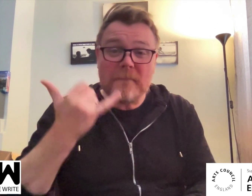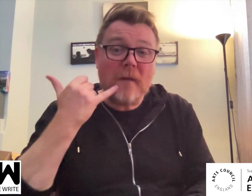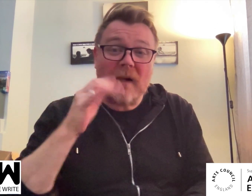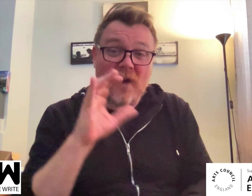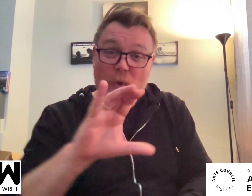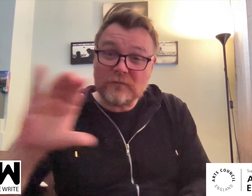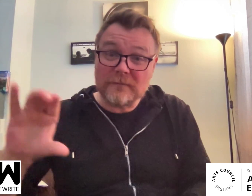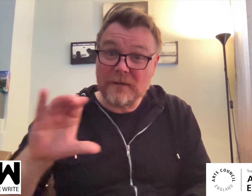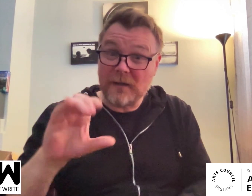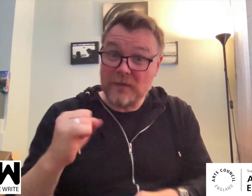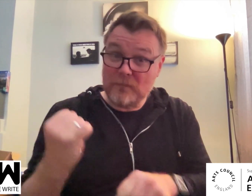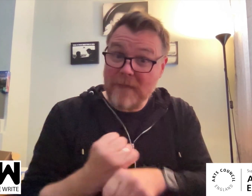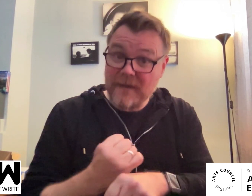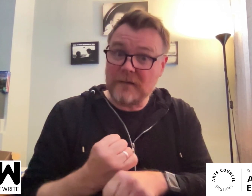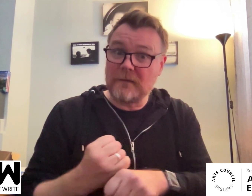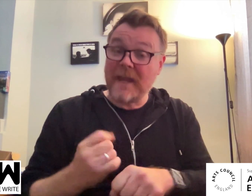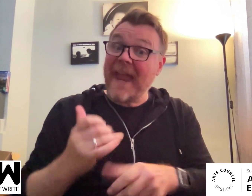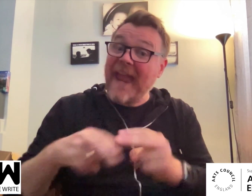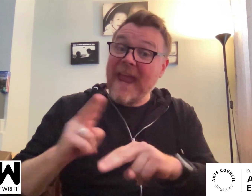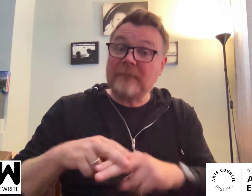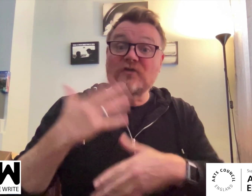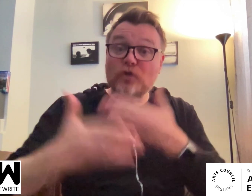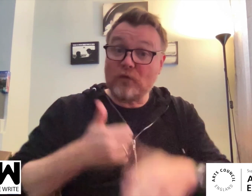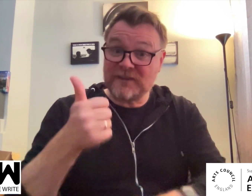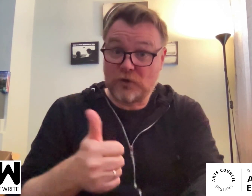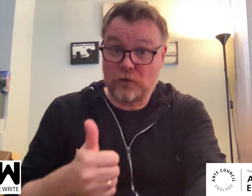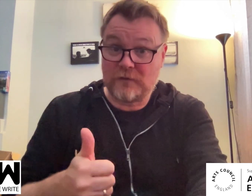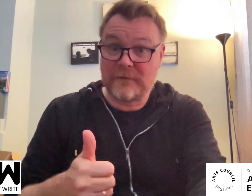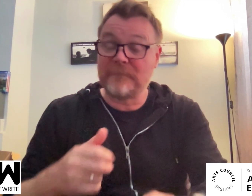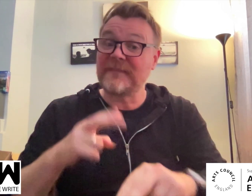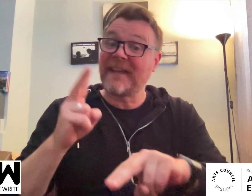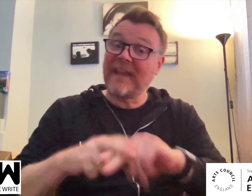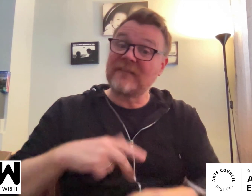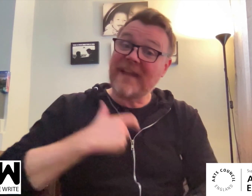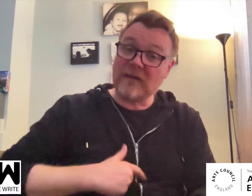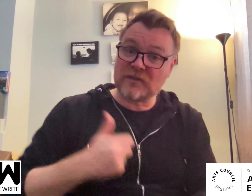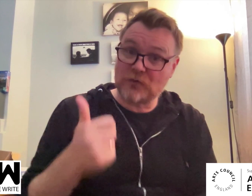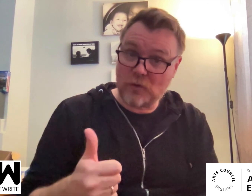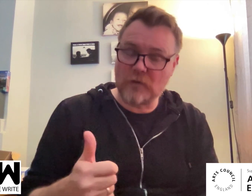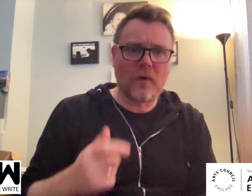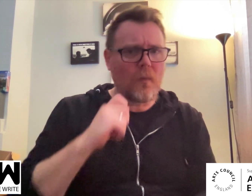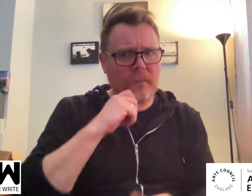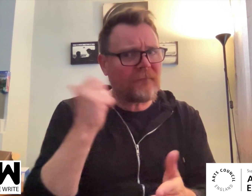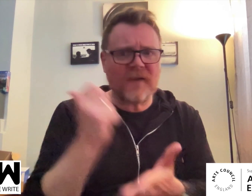your mobile phone nowadays to make really good films. And if the story's good, and if the characters are good, you will